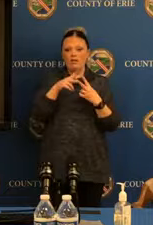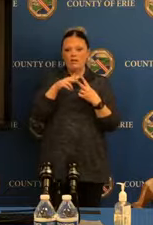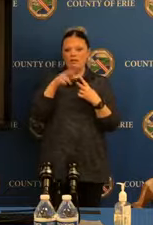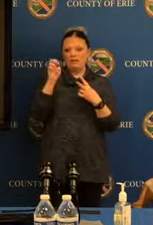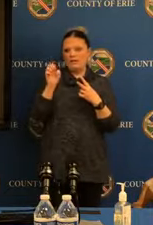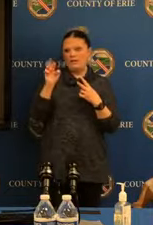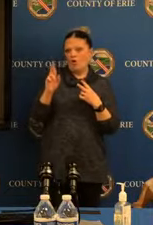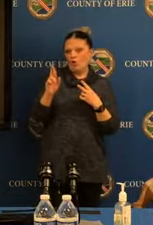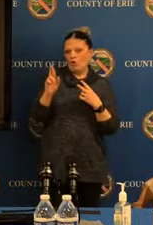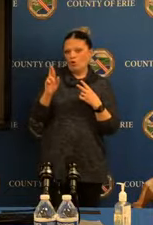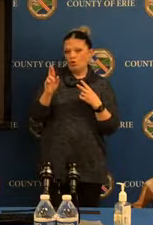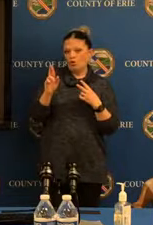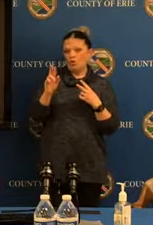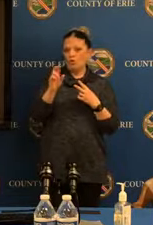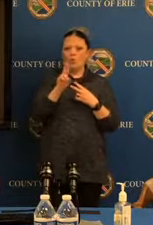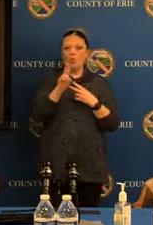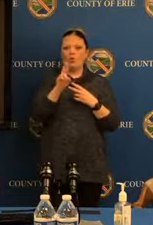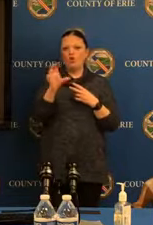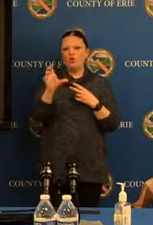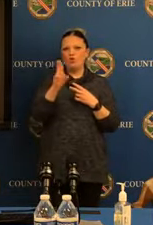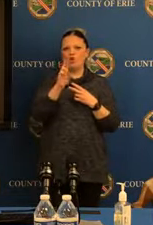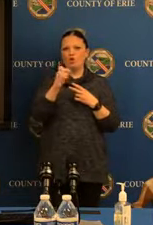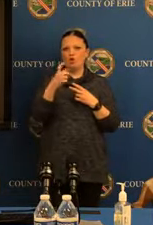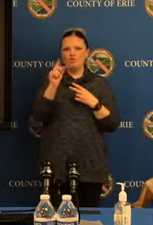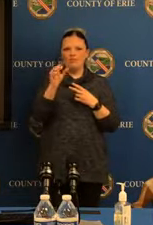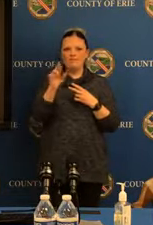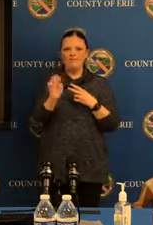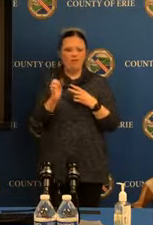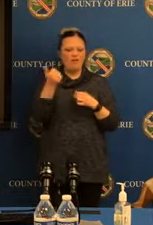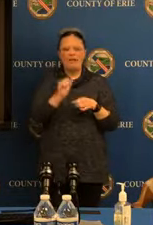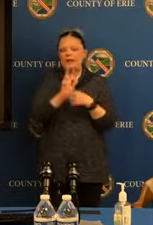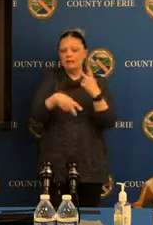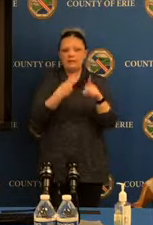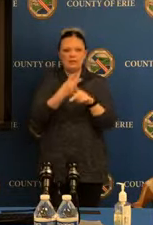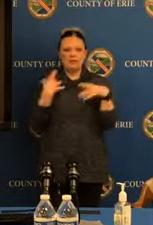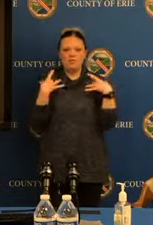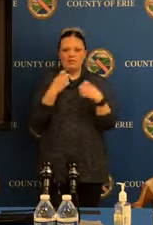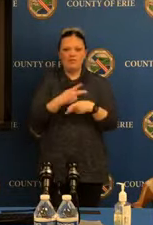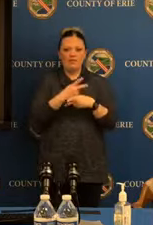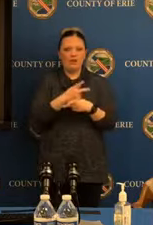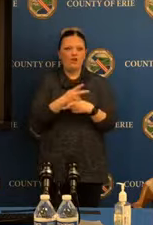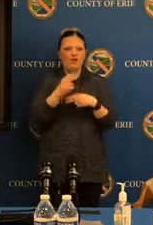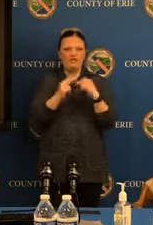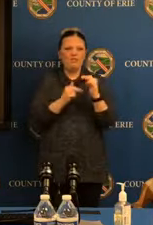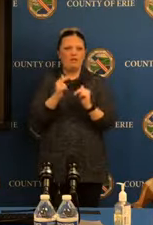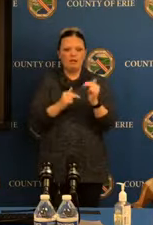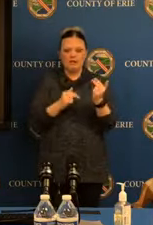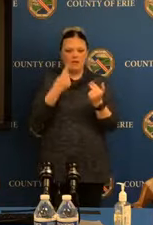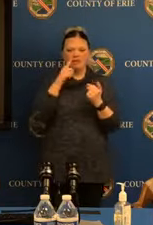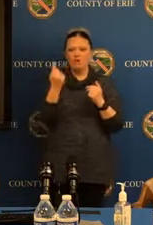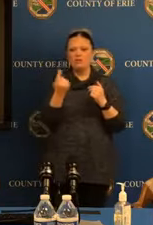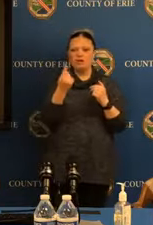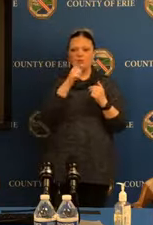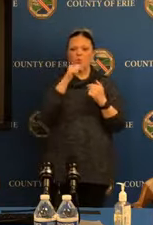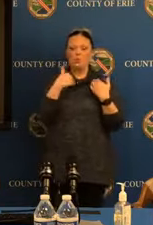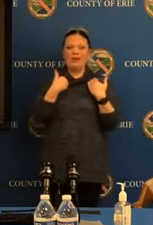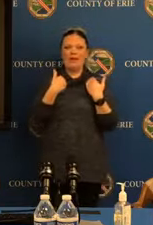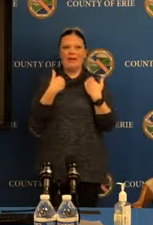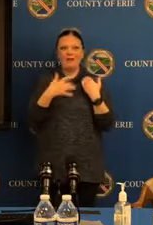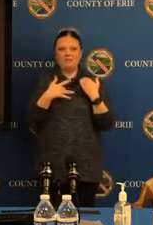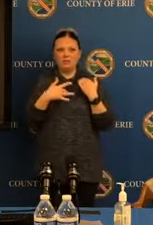emergency department or an urgent care center. So again, any type of healthcare facility for somebody who has